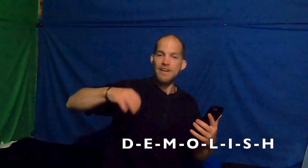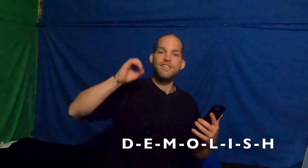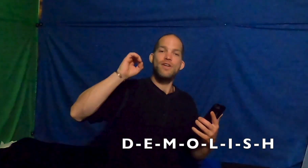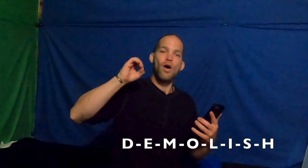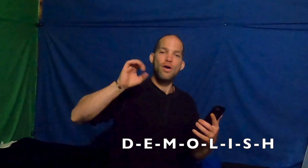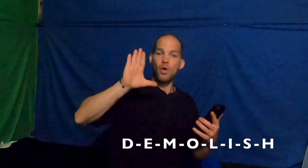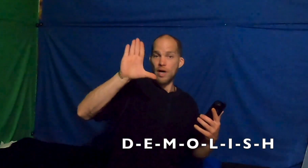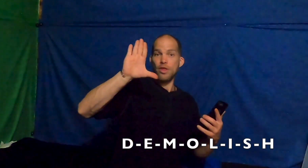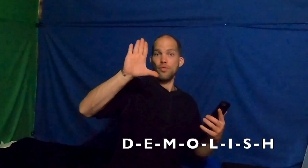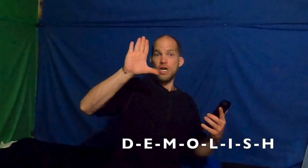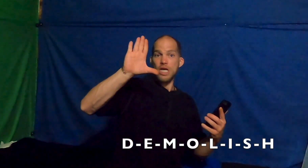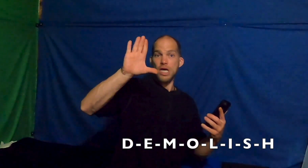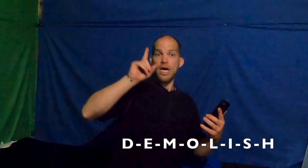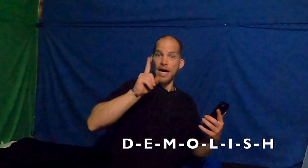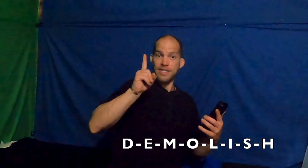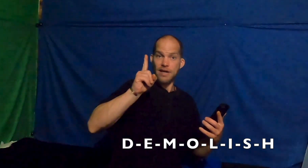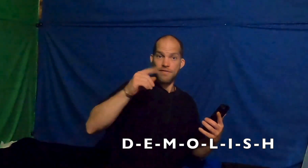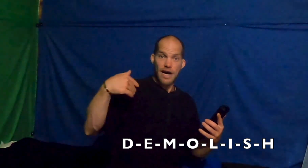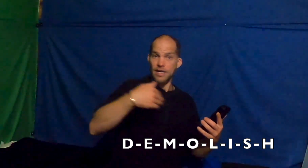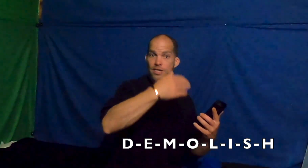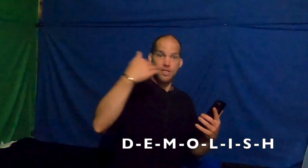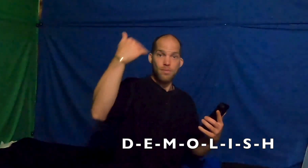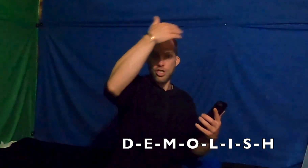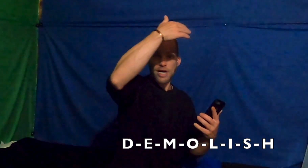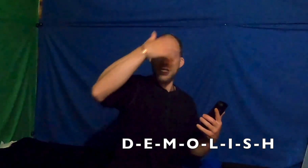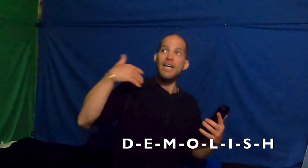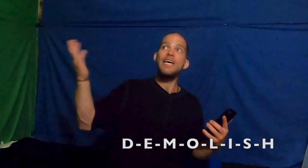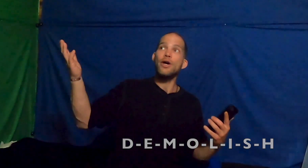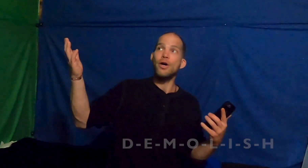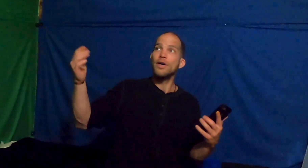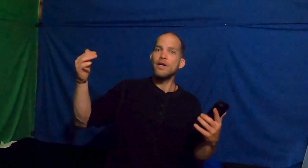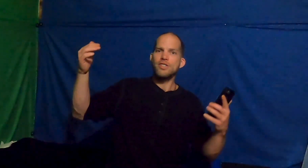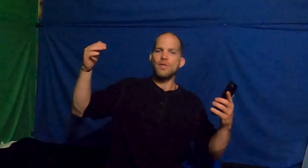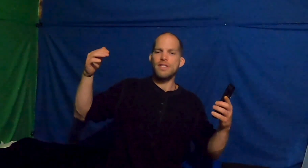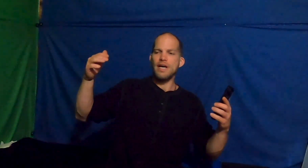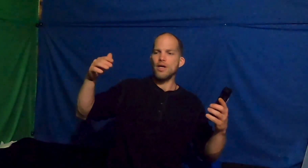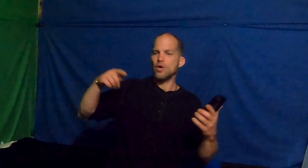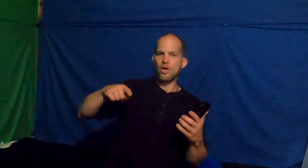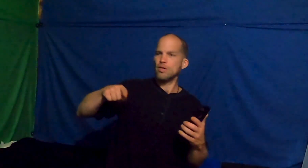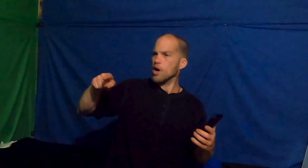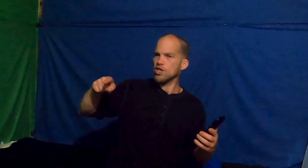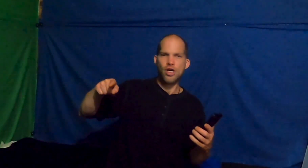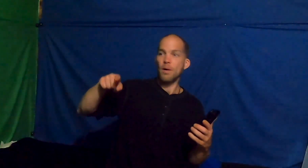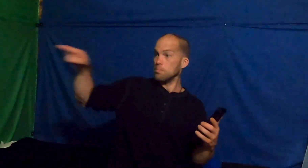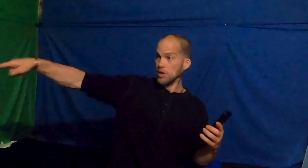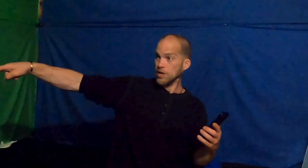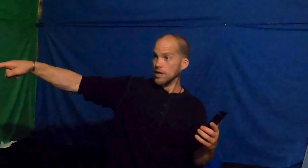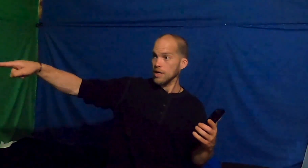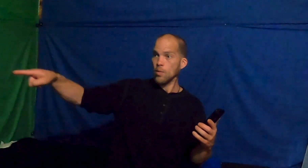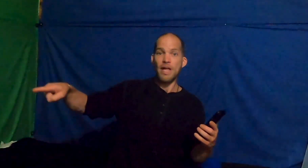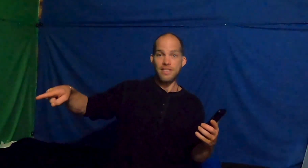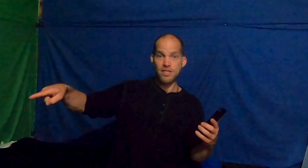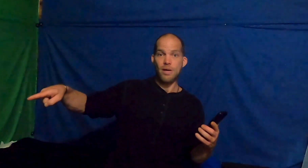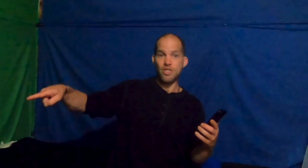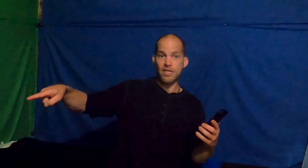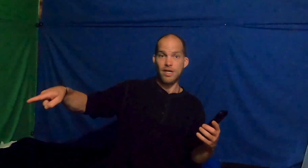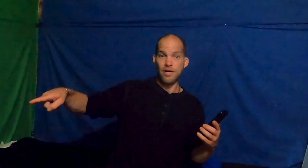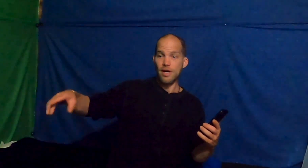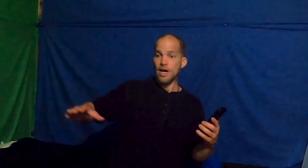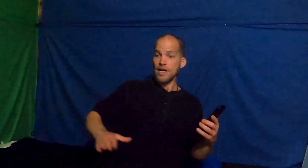manifested ongoing 3D identified subject here. So it's like you're going to demolish a building. Well, that's the subject here. It's